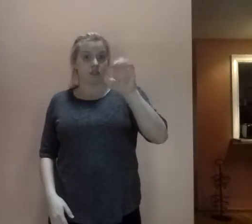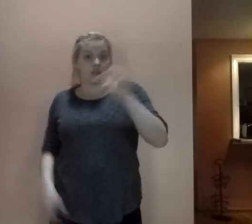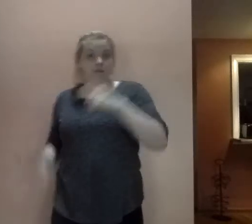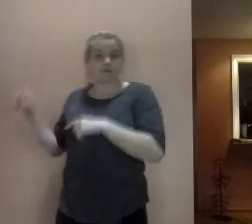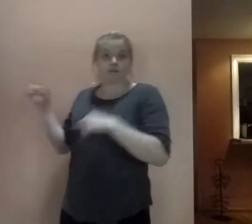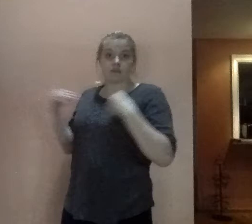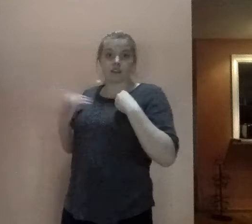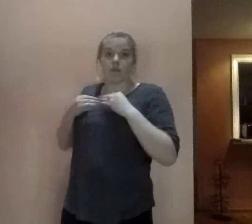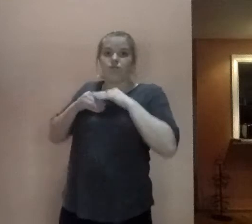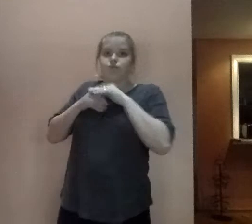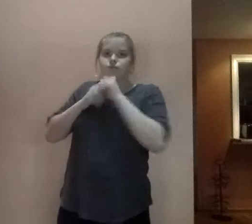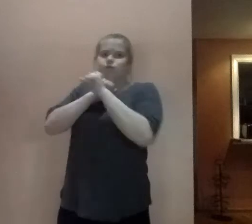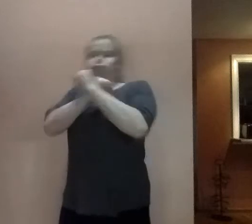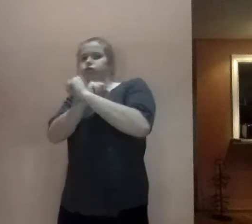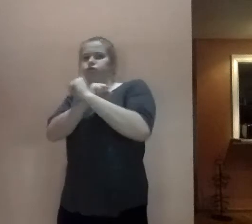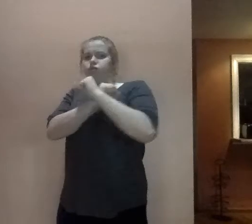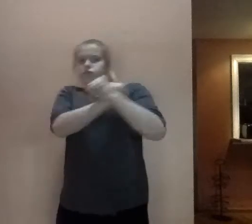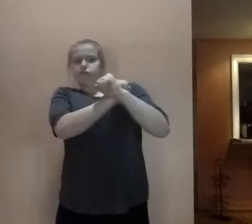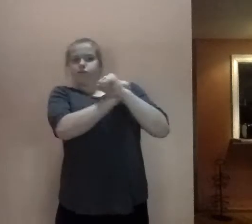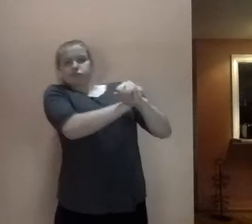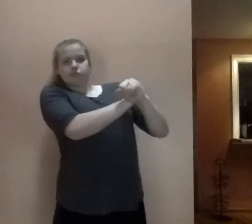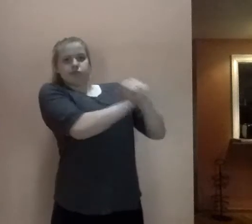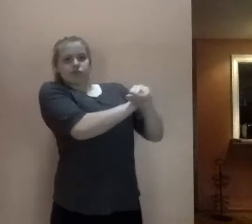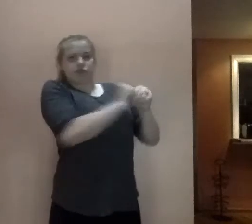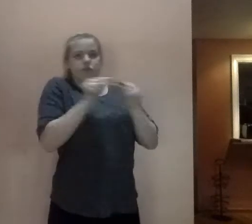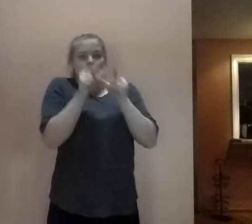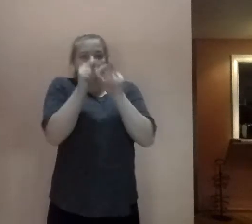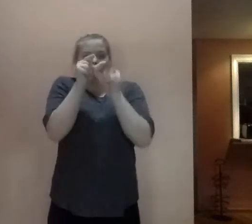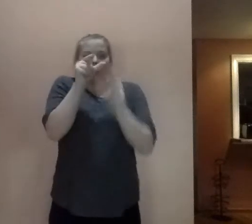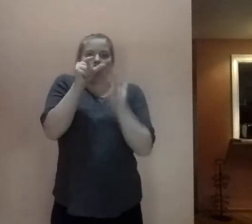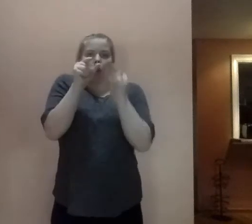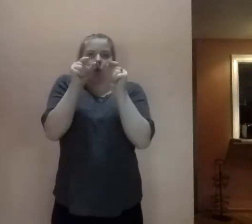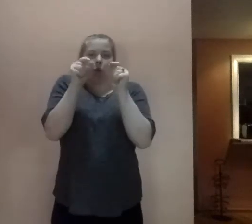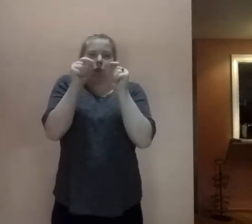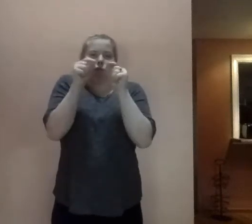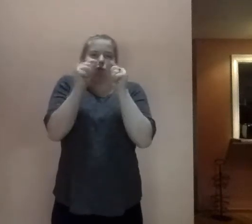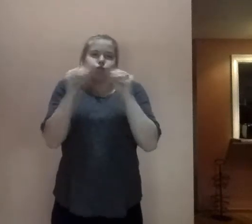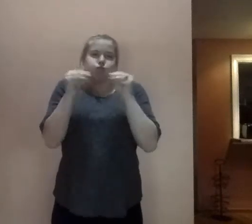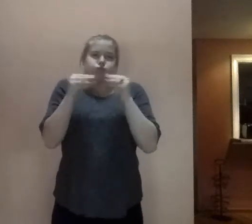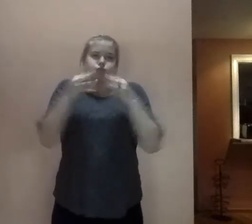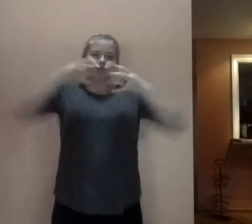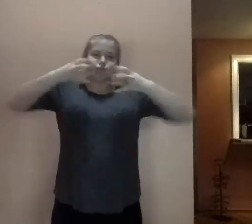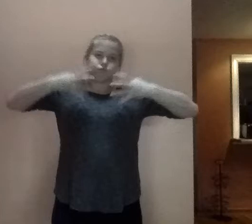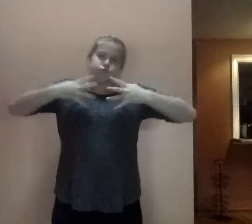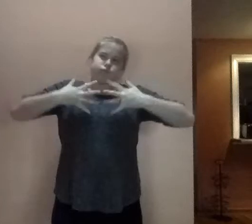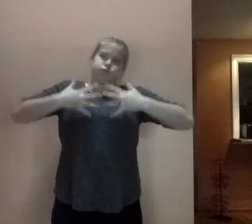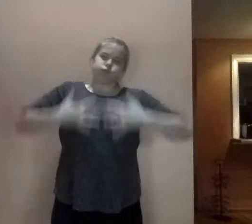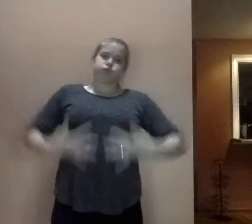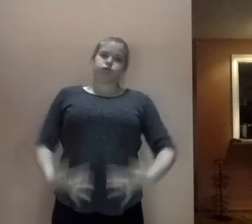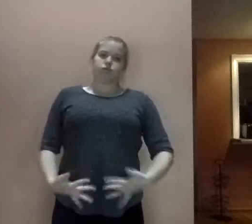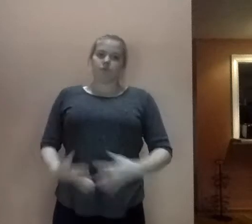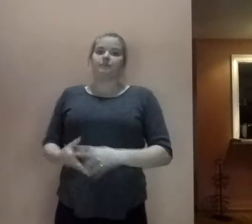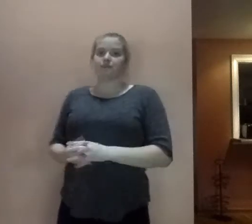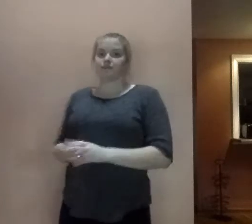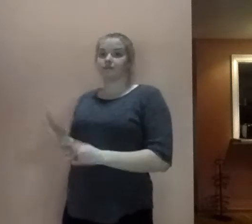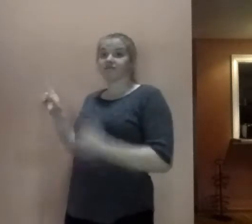It builds up in the blood, and that's diabetes. I had never heard that meat was associated with causing diabetes. We had always been told that sugar or obesity caused